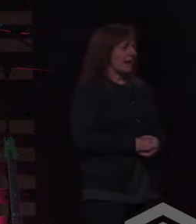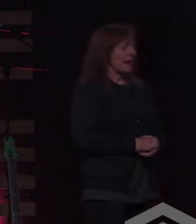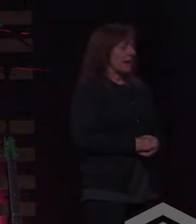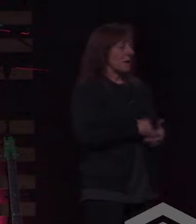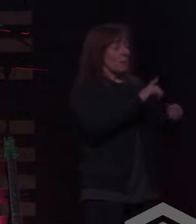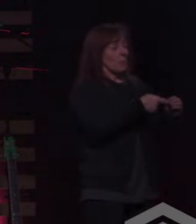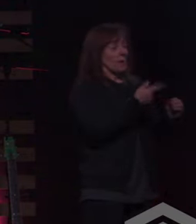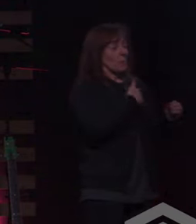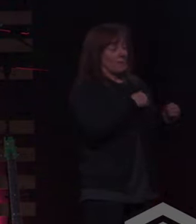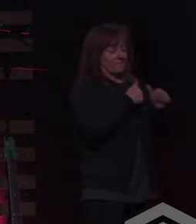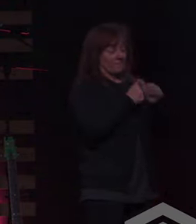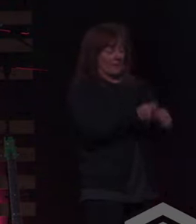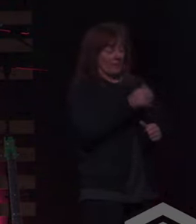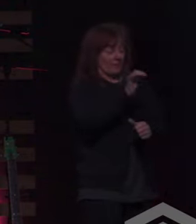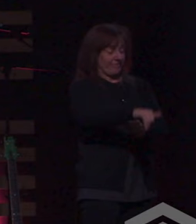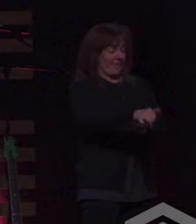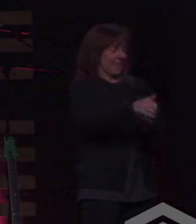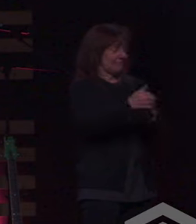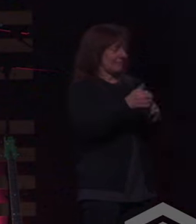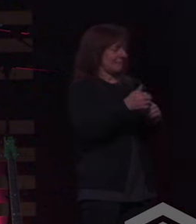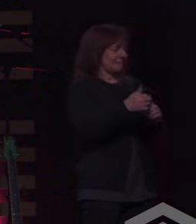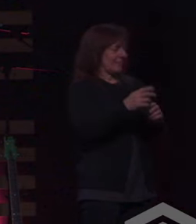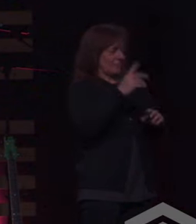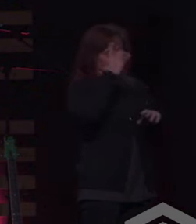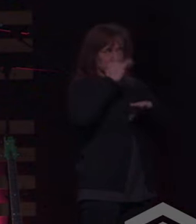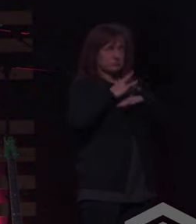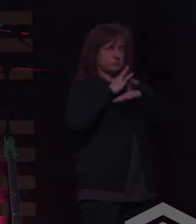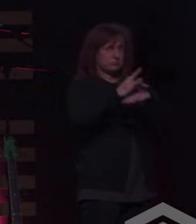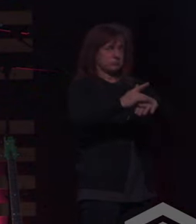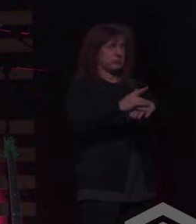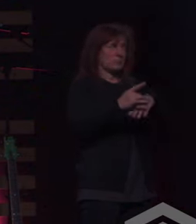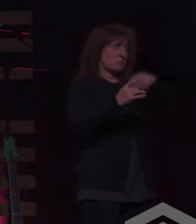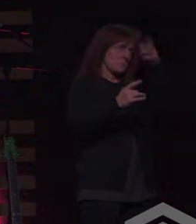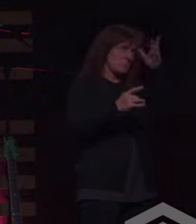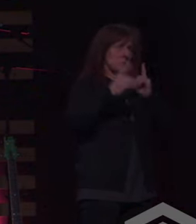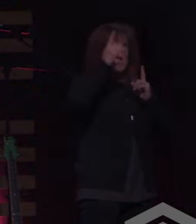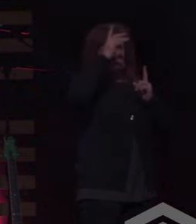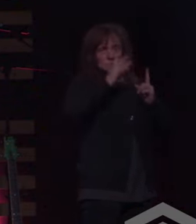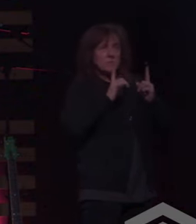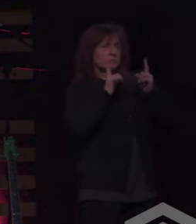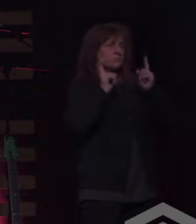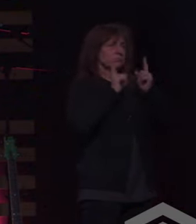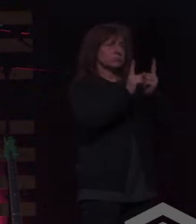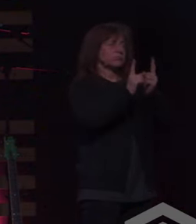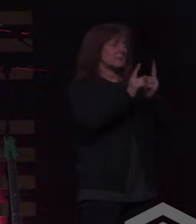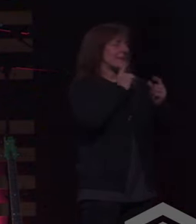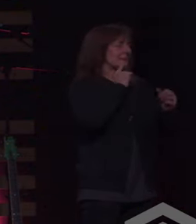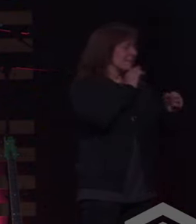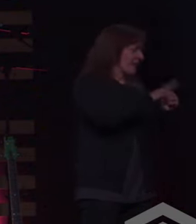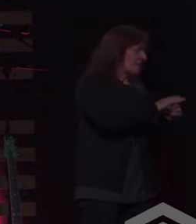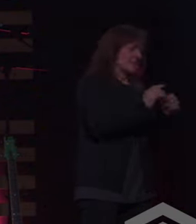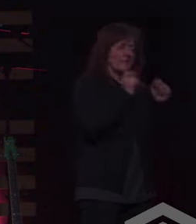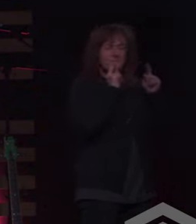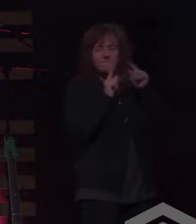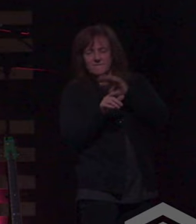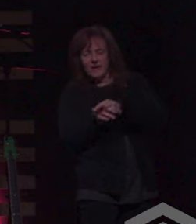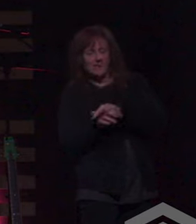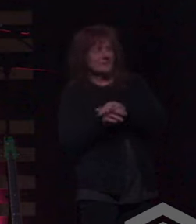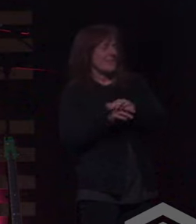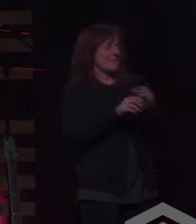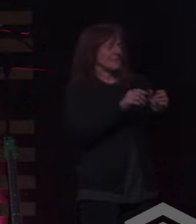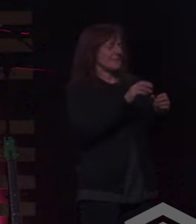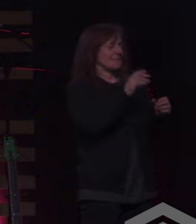When we follow that, when that is the mindset, when I understand, when I say these vows, that I'm entering into a